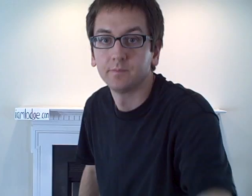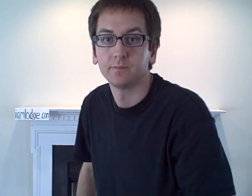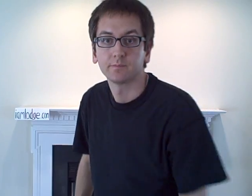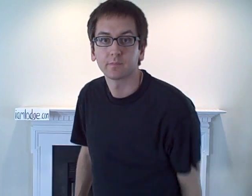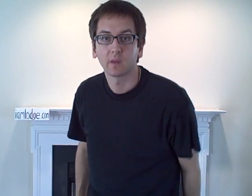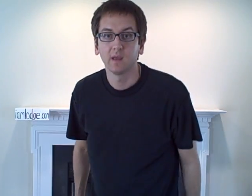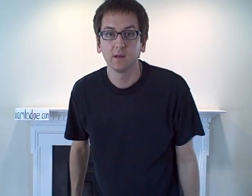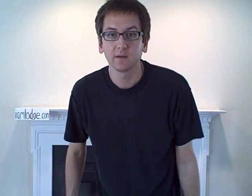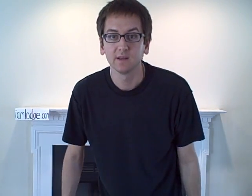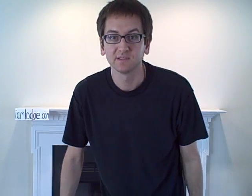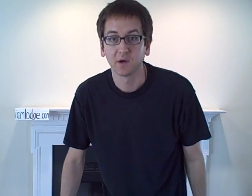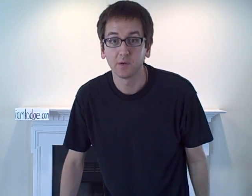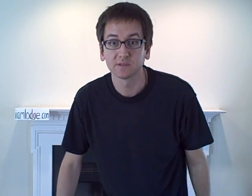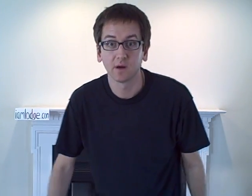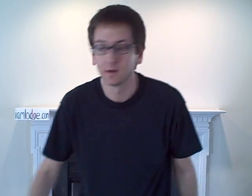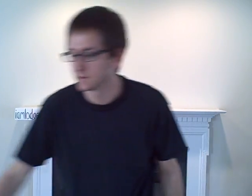Here is the whole song.